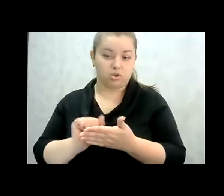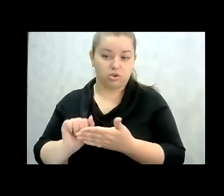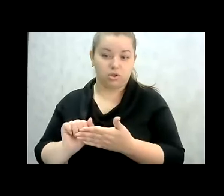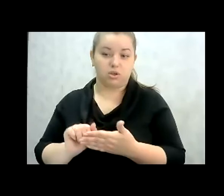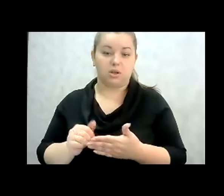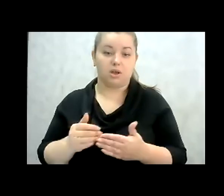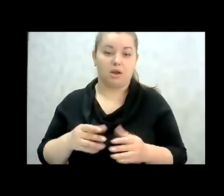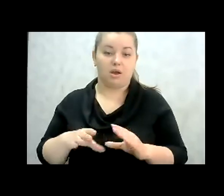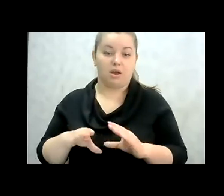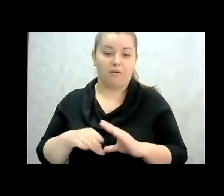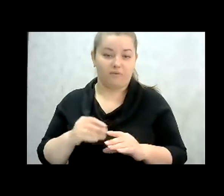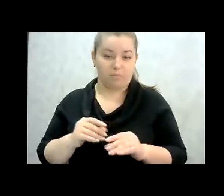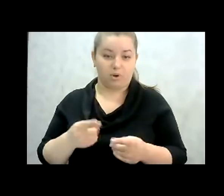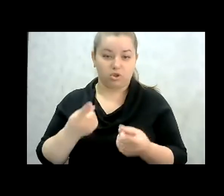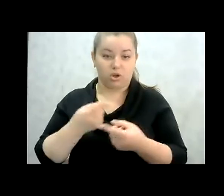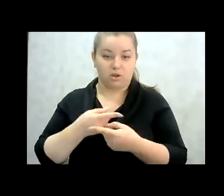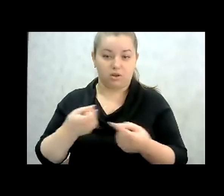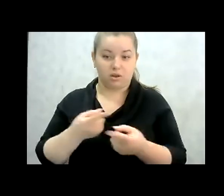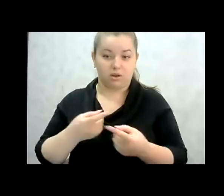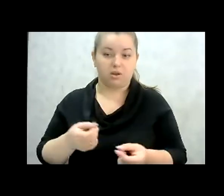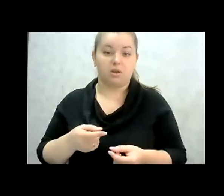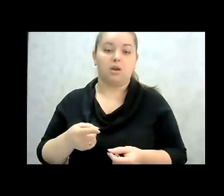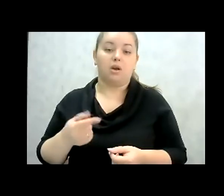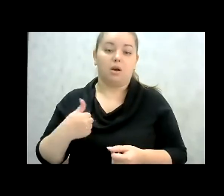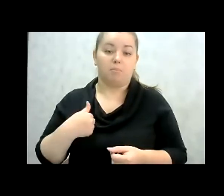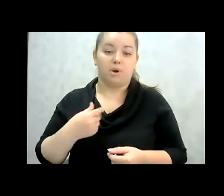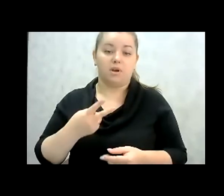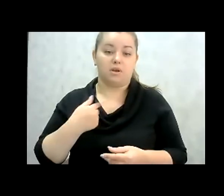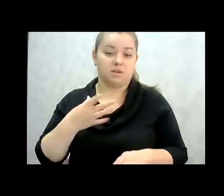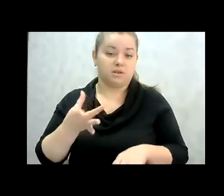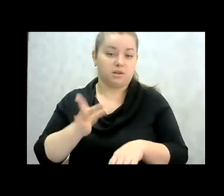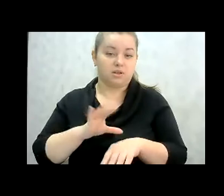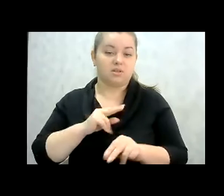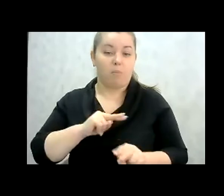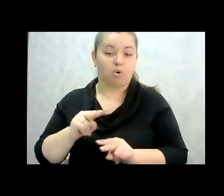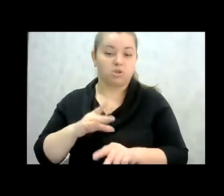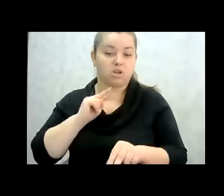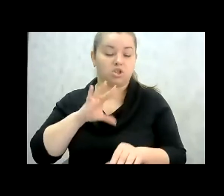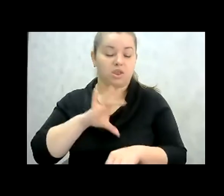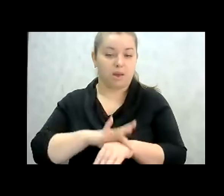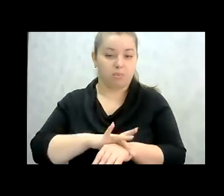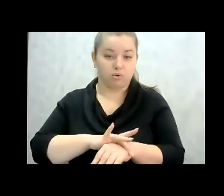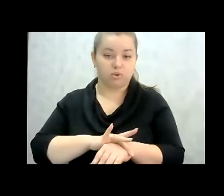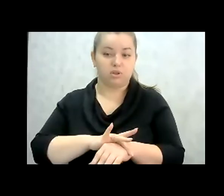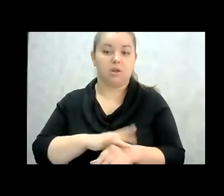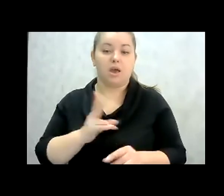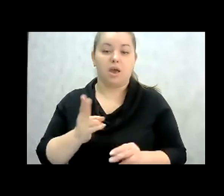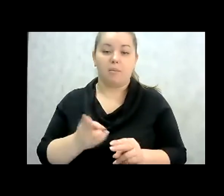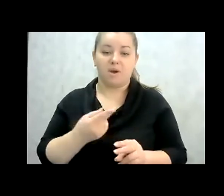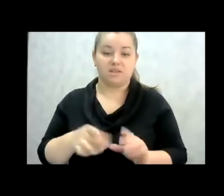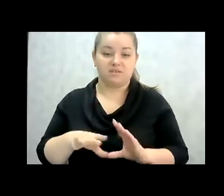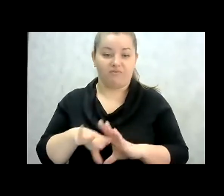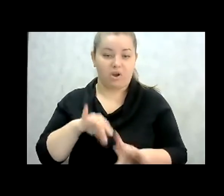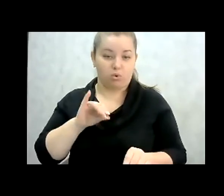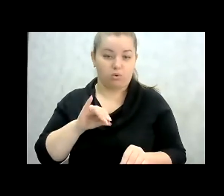law's requirements on advertising materials. Some of them carried